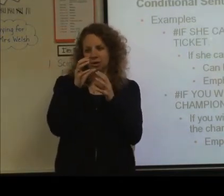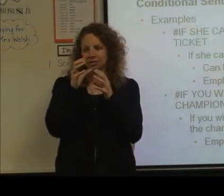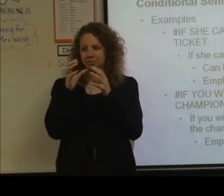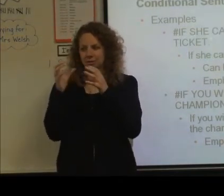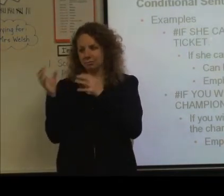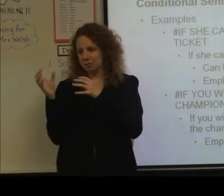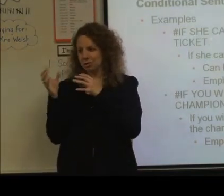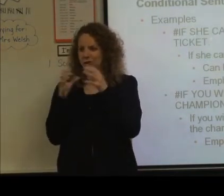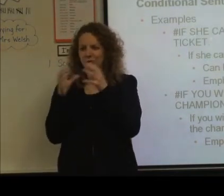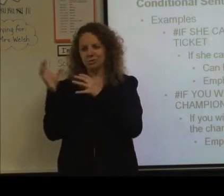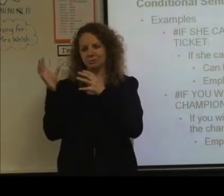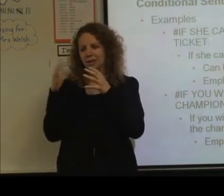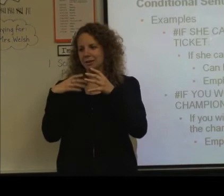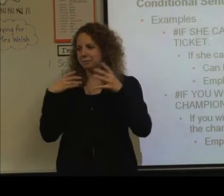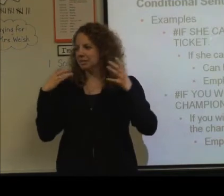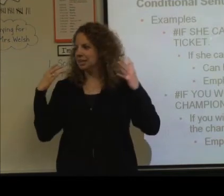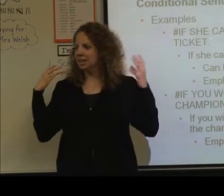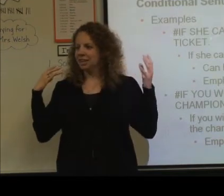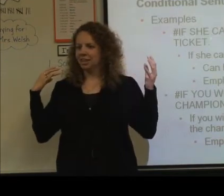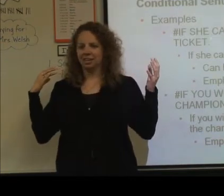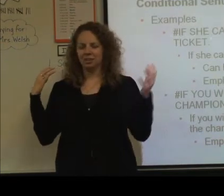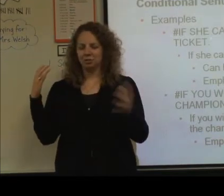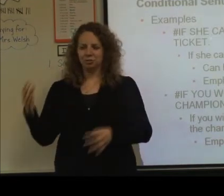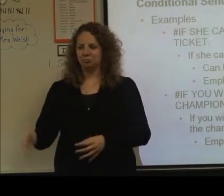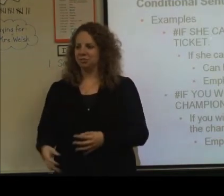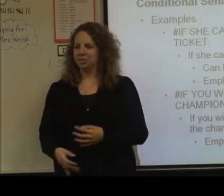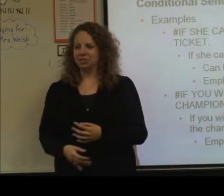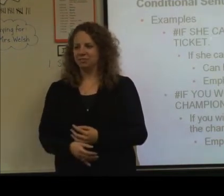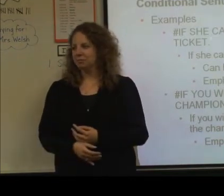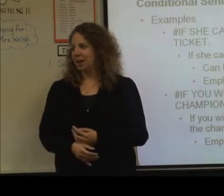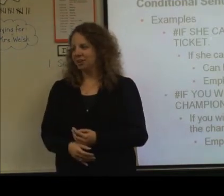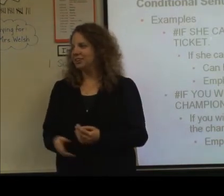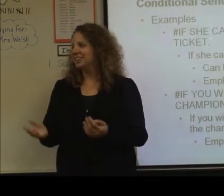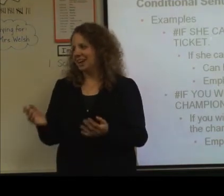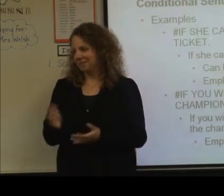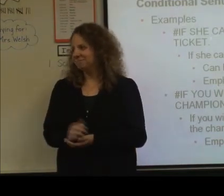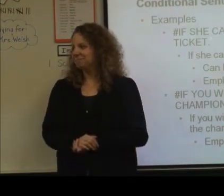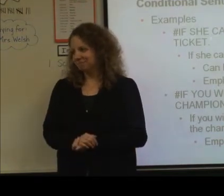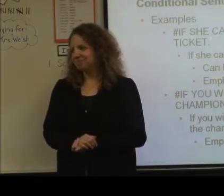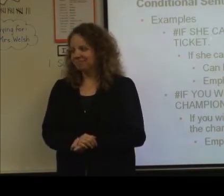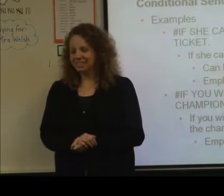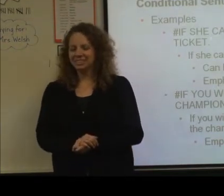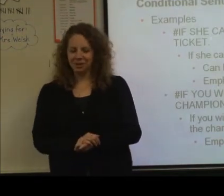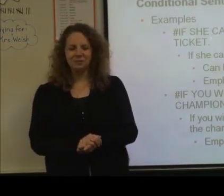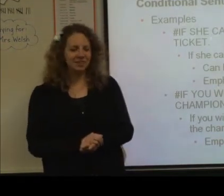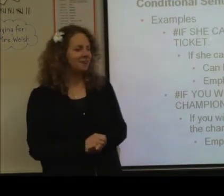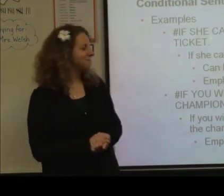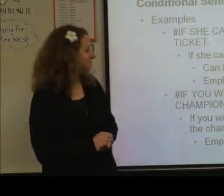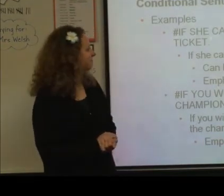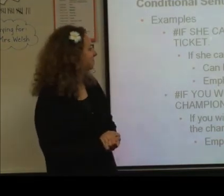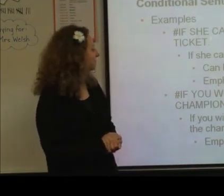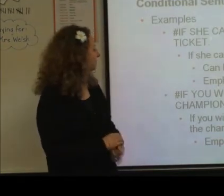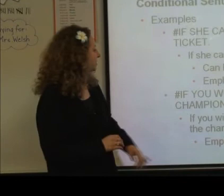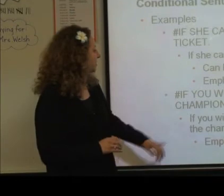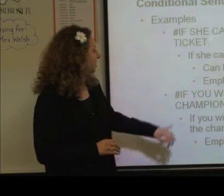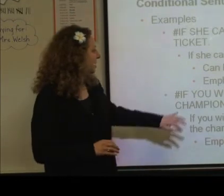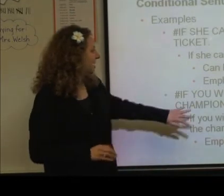one, sometimes there's two, sometimes it doesn't even matter. Yeah. So, yeah. Okay,